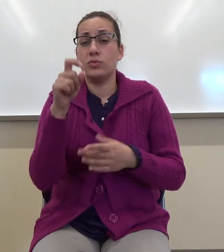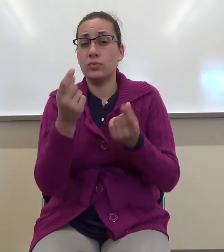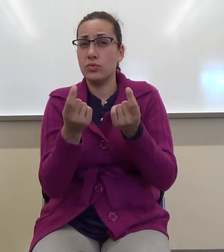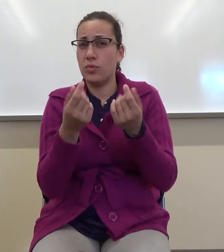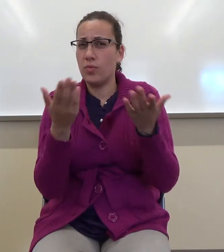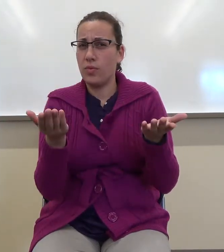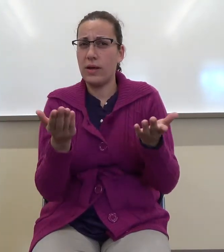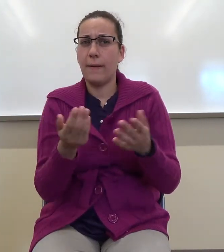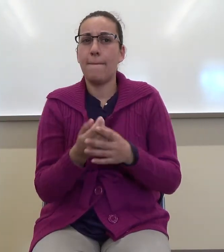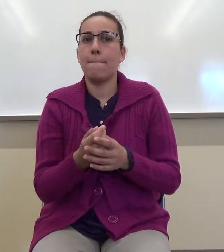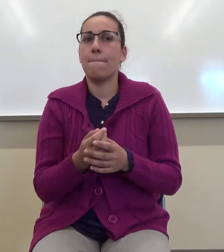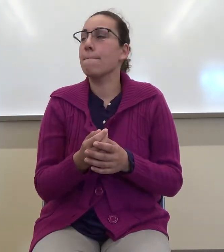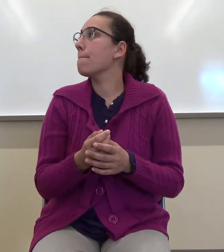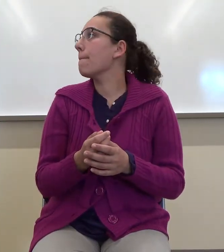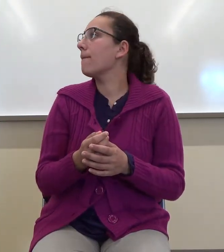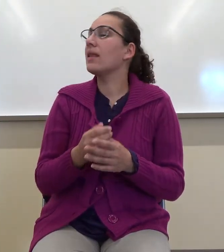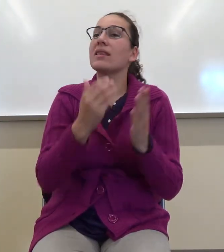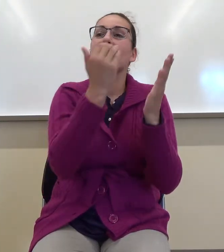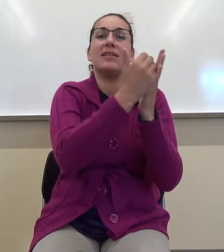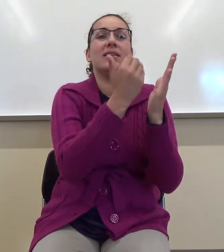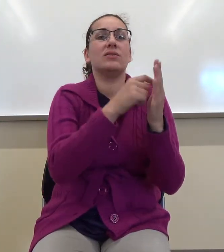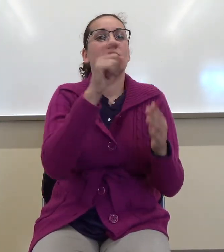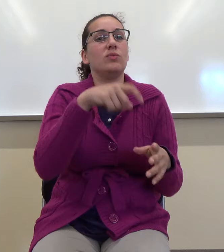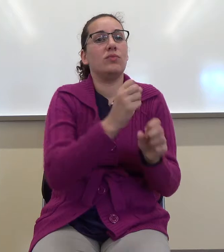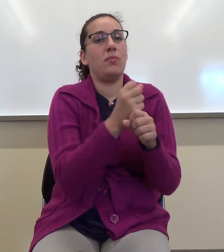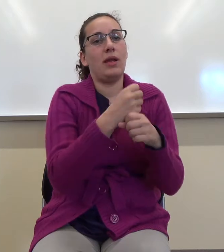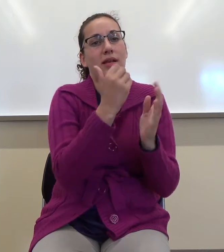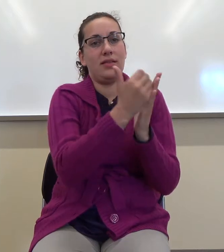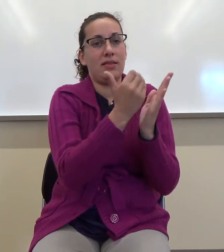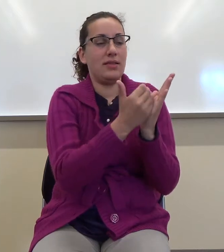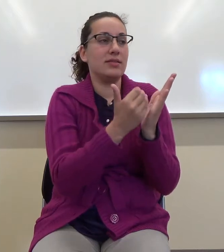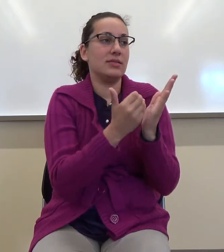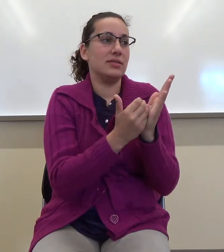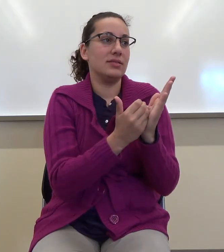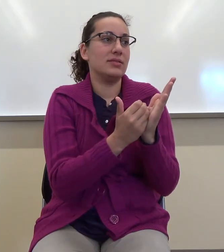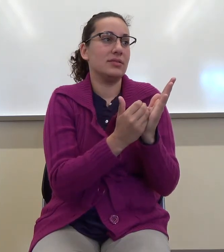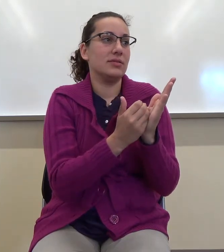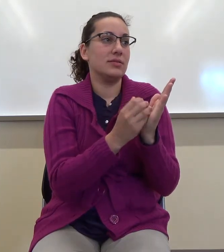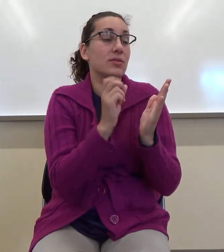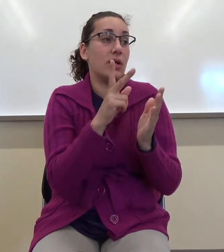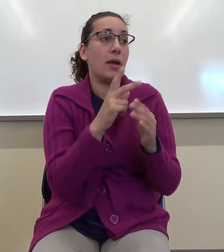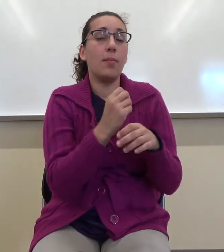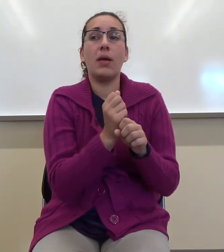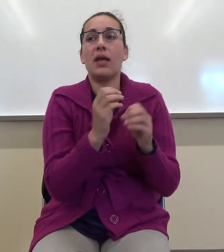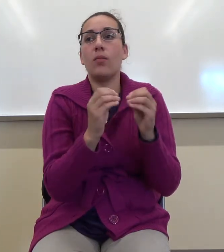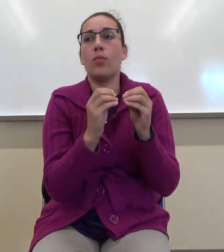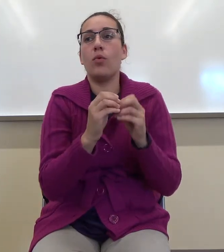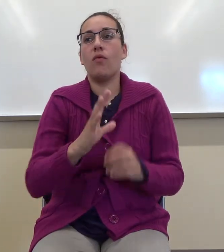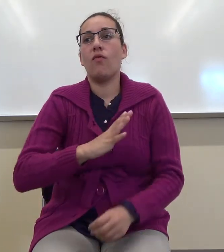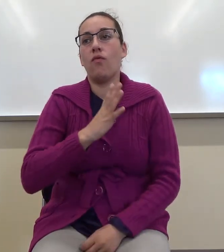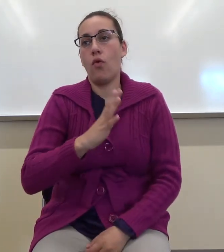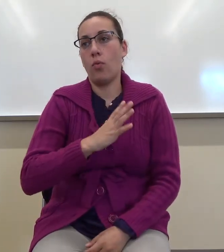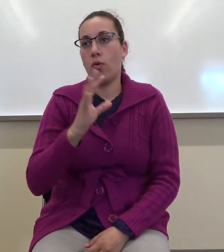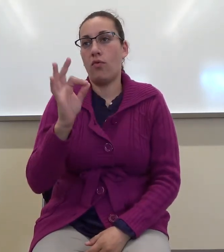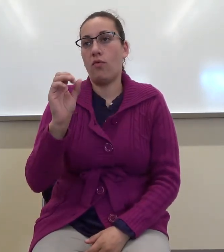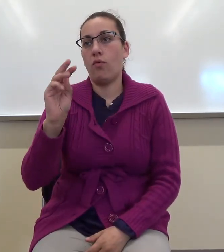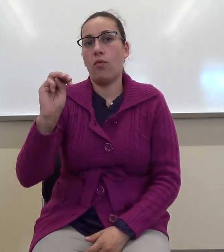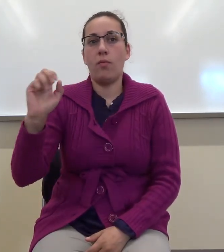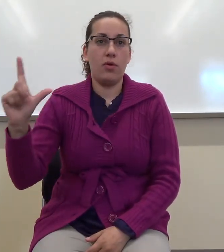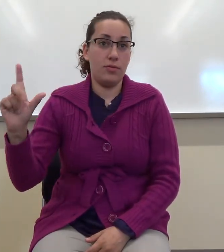formalize this list making that you have been doing, okay? So same kind of thing. I was